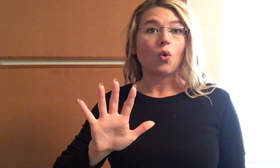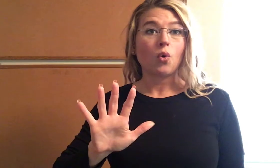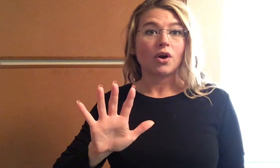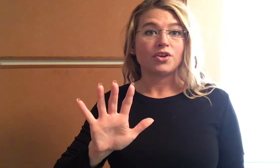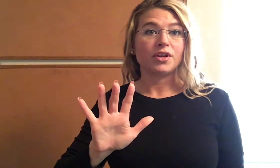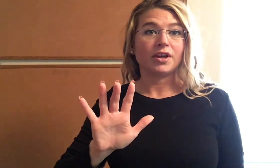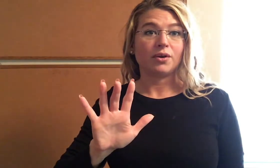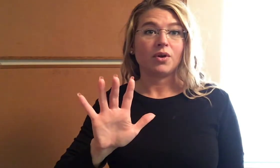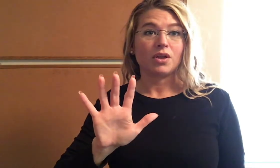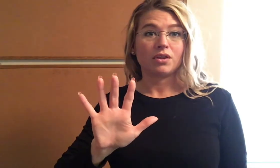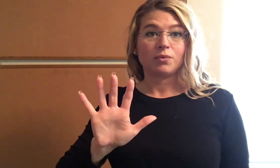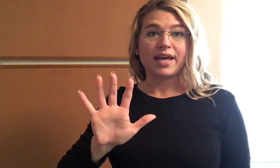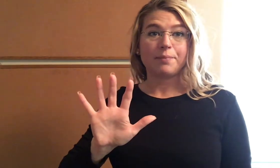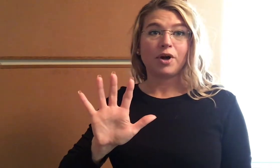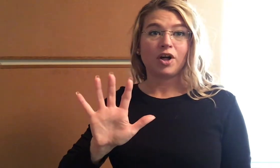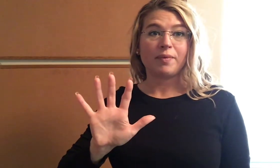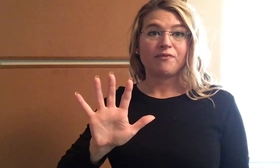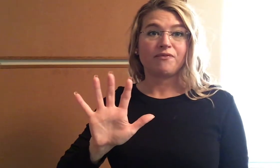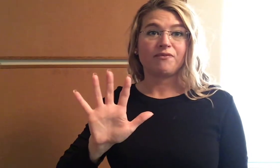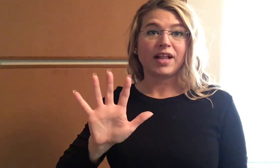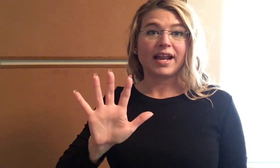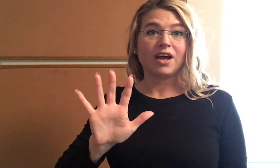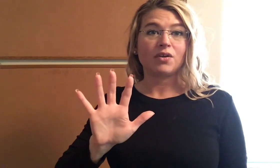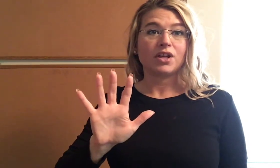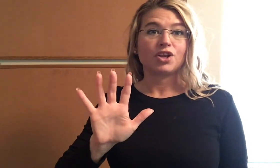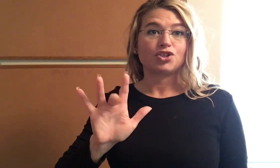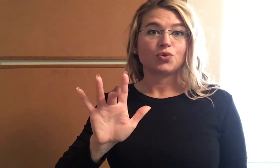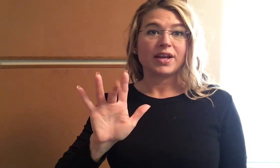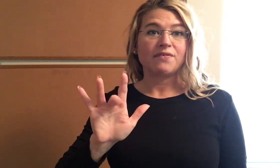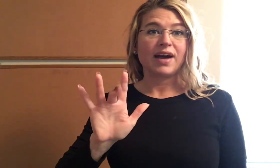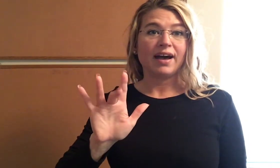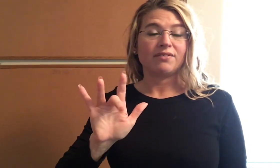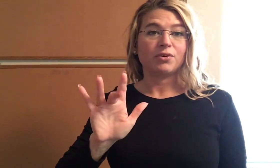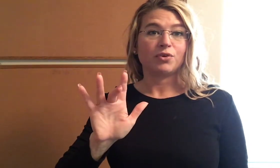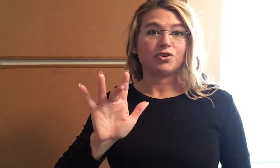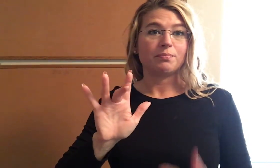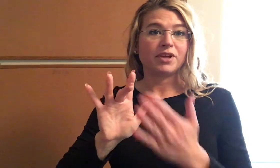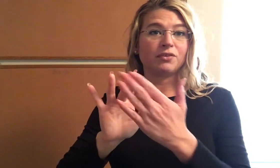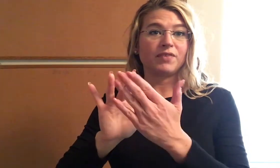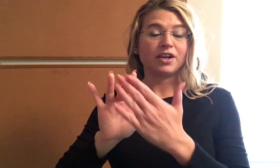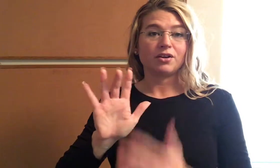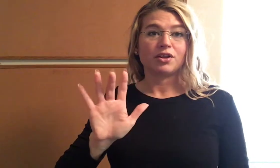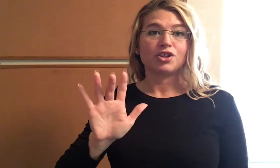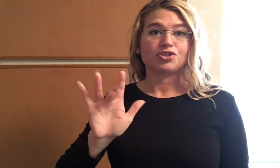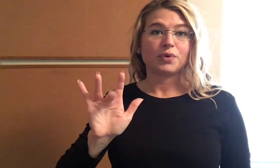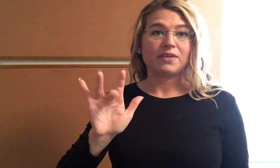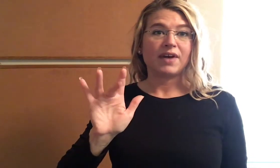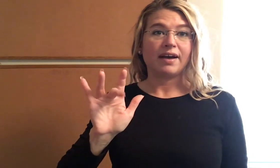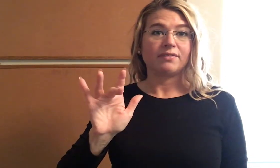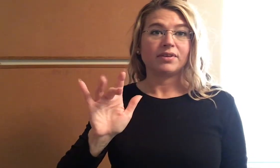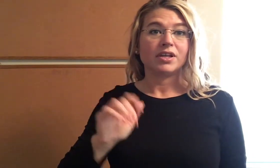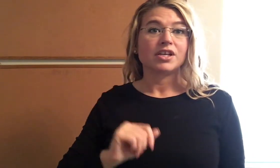or you can go palm flat out, 25 with your middle finger, 25.